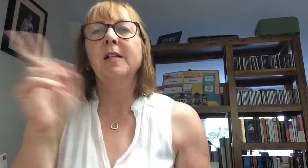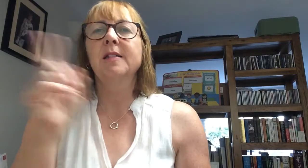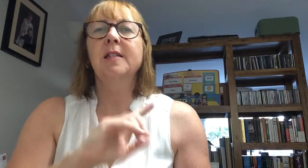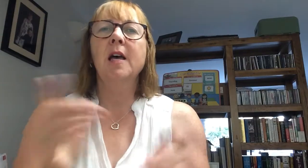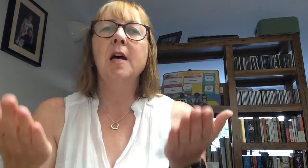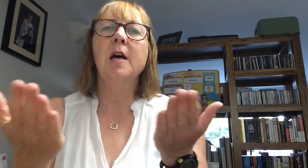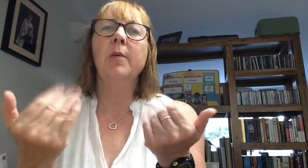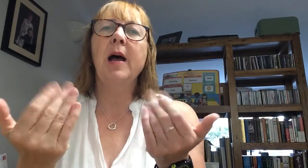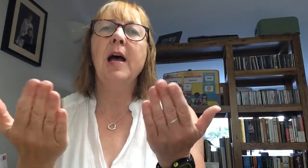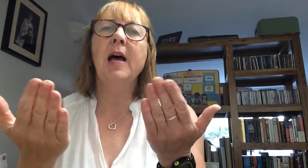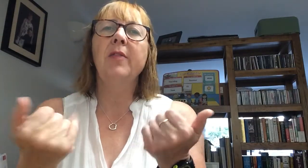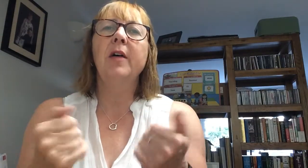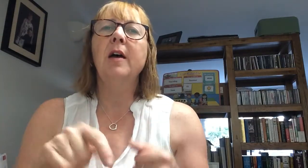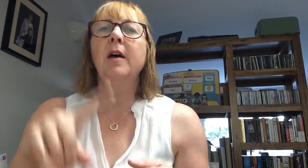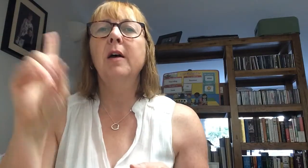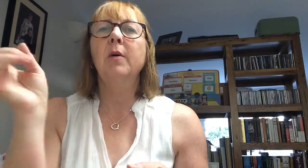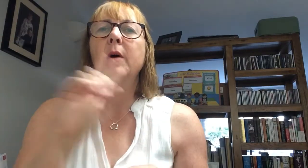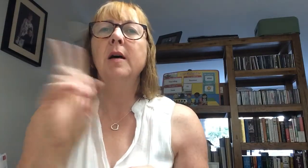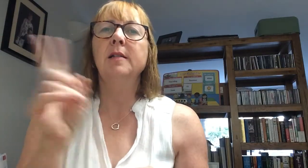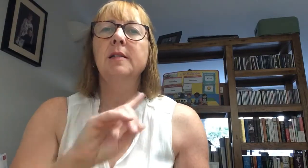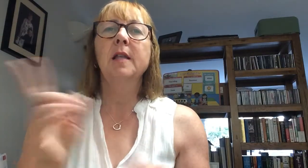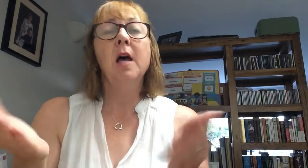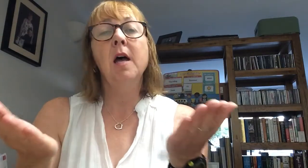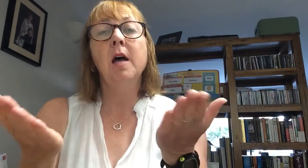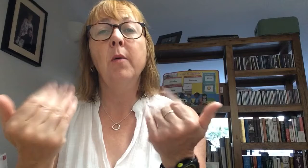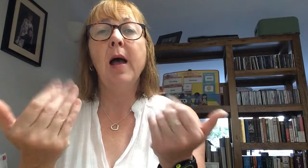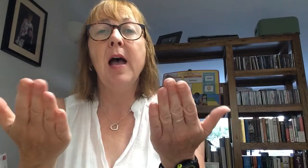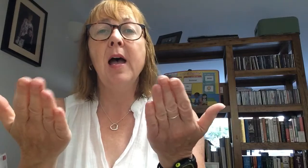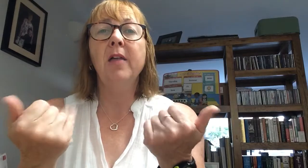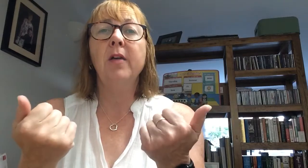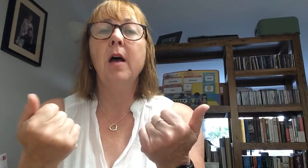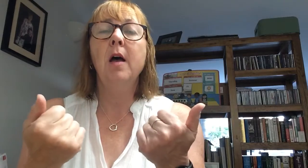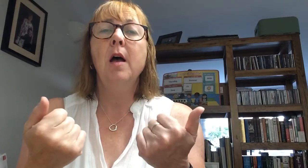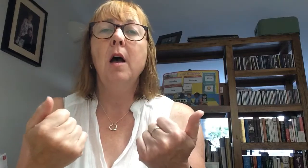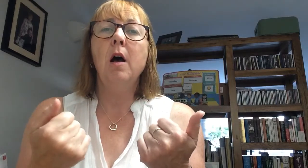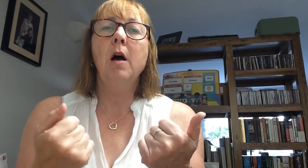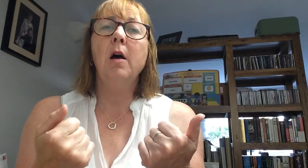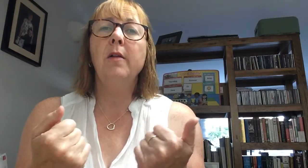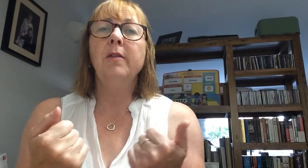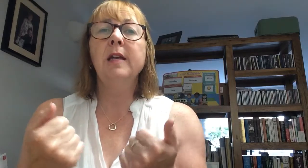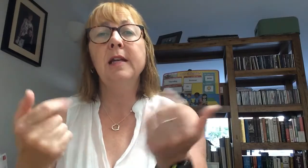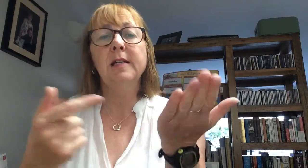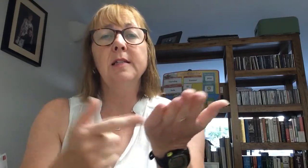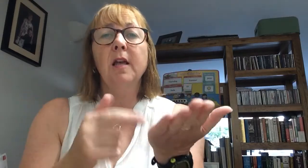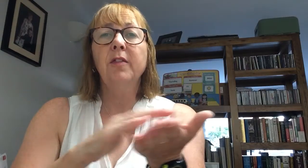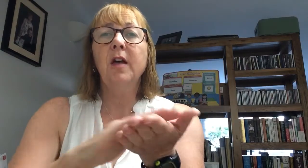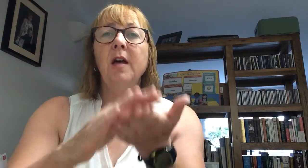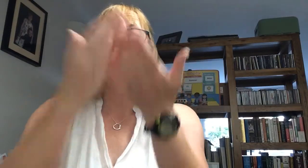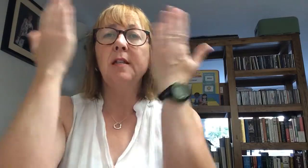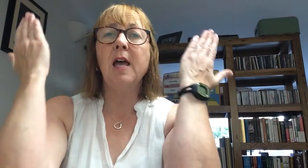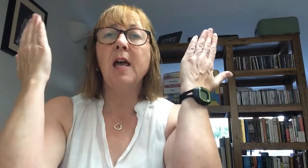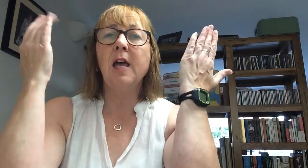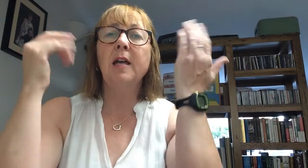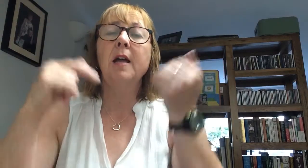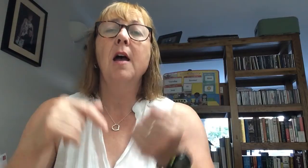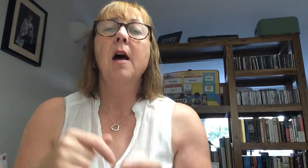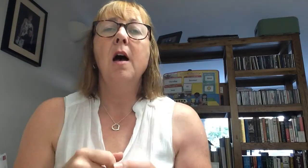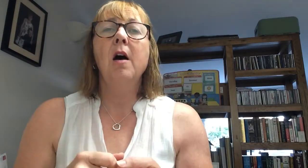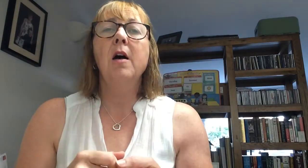What's the weather, what's the weather on this Thursday,